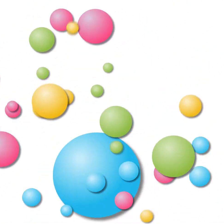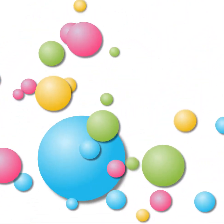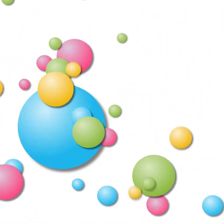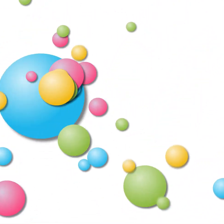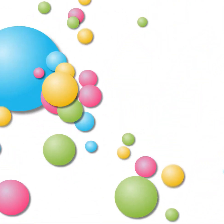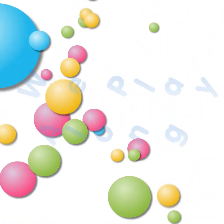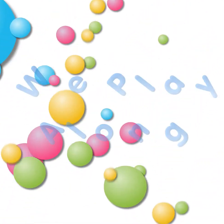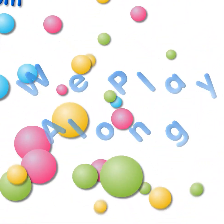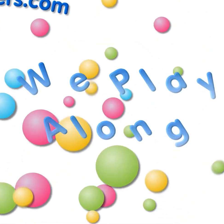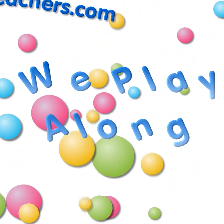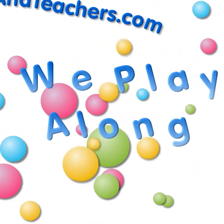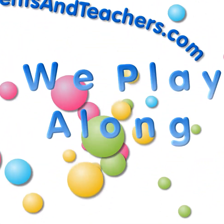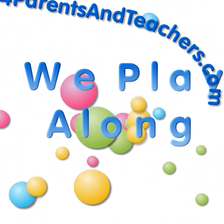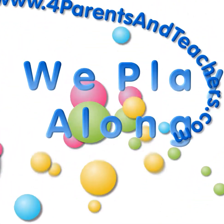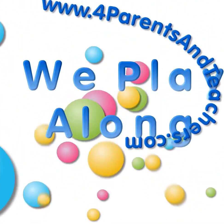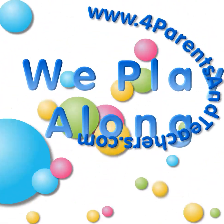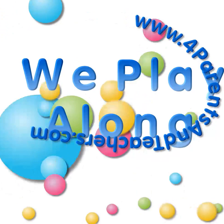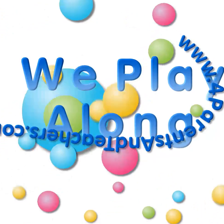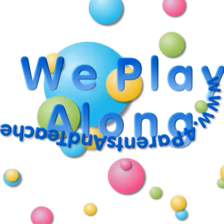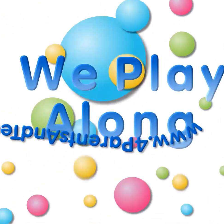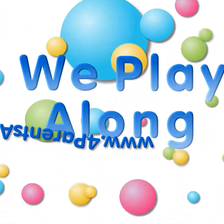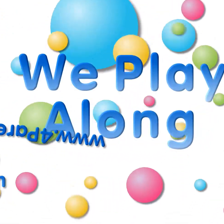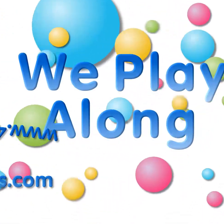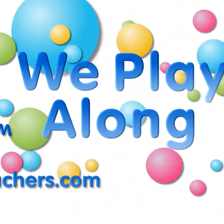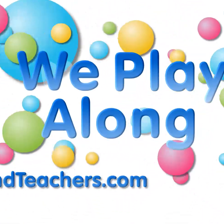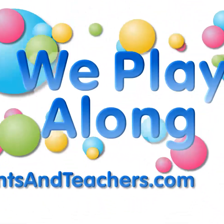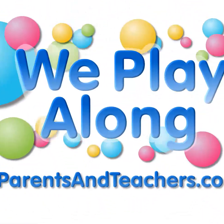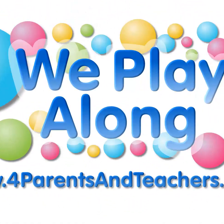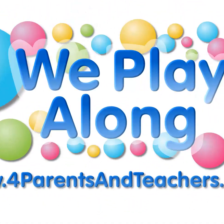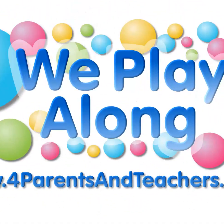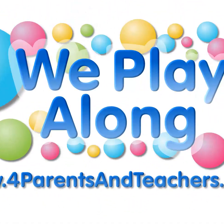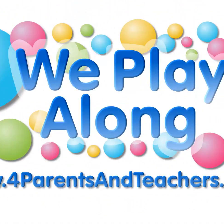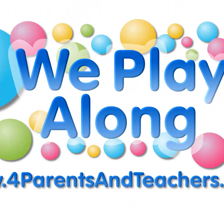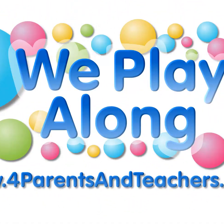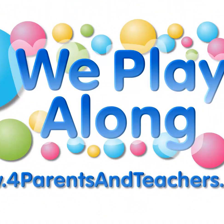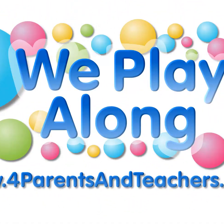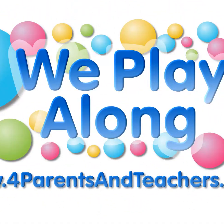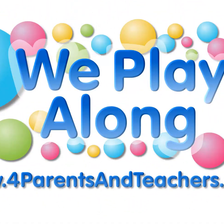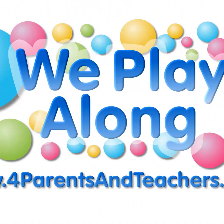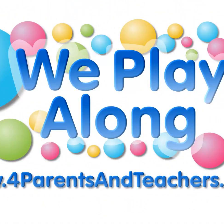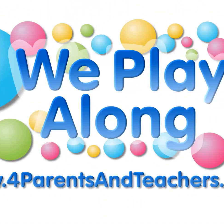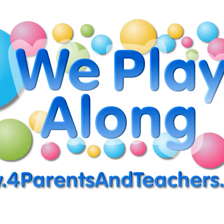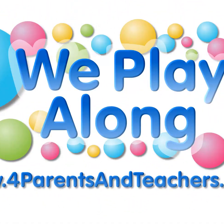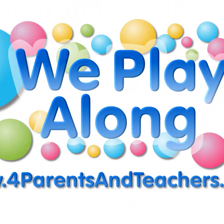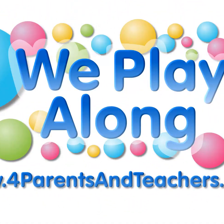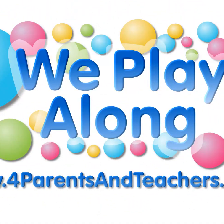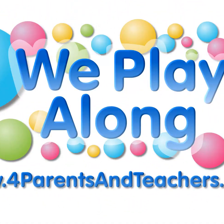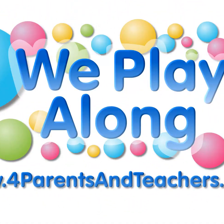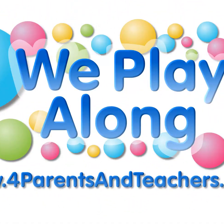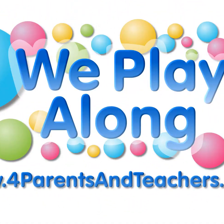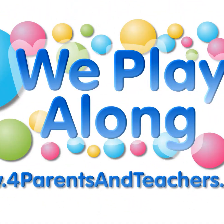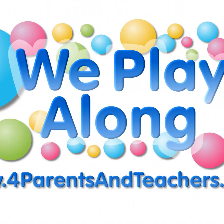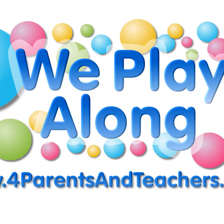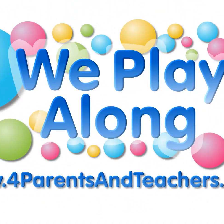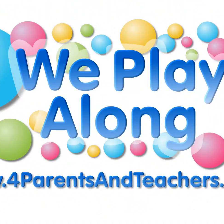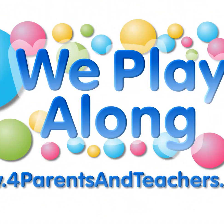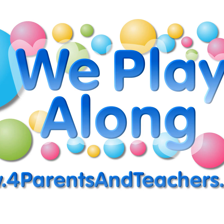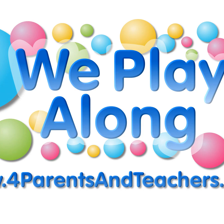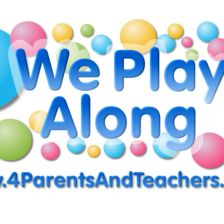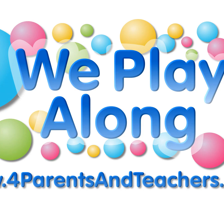play along. We play along, come on and play along. We play along, and you can play along